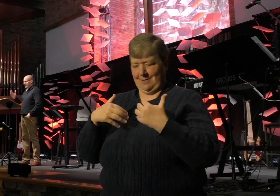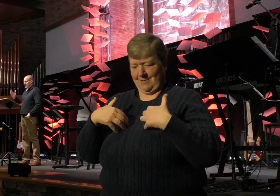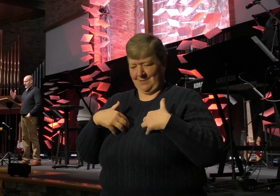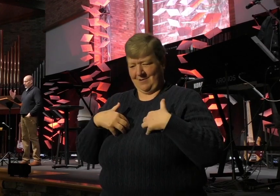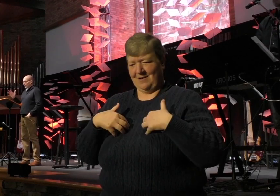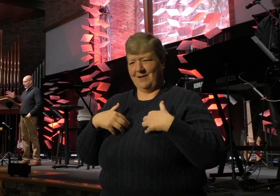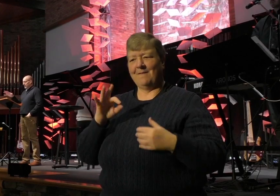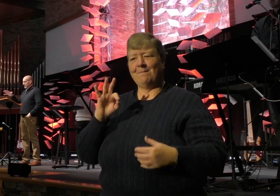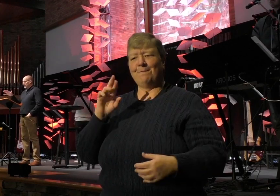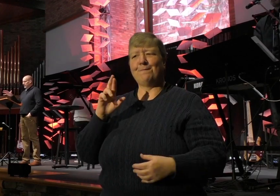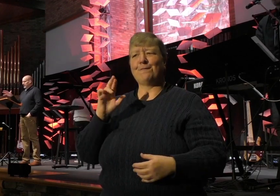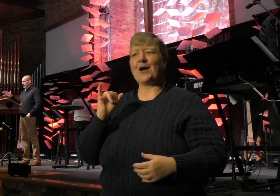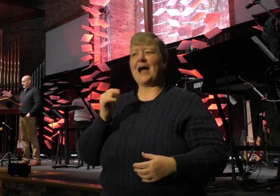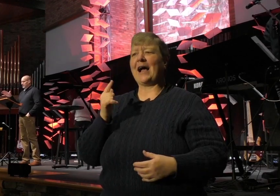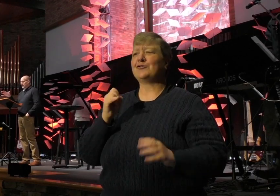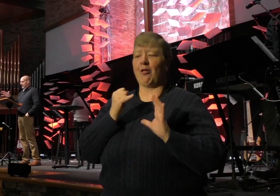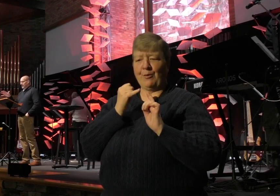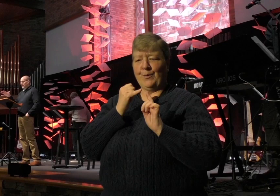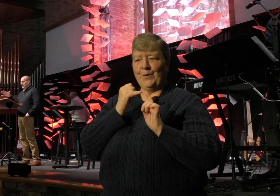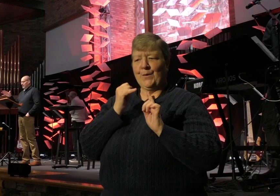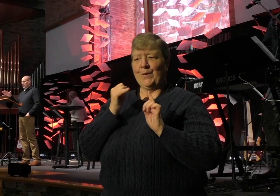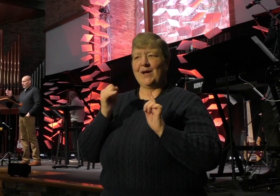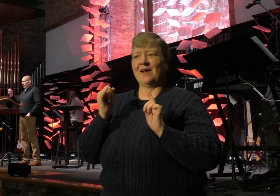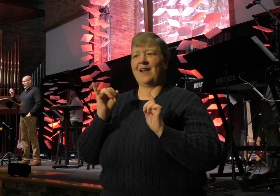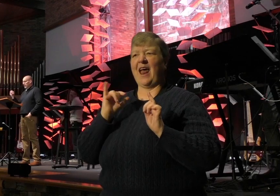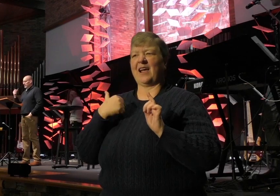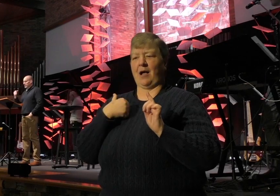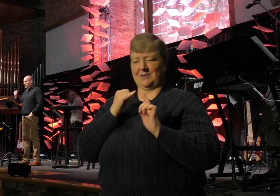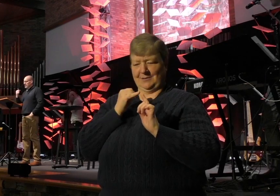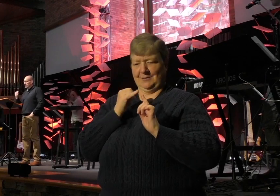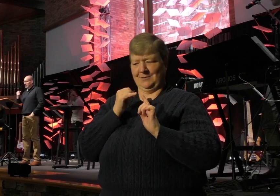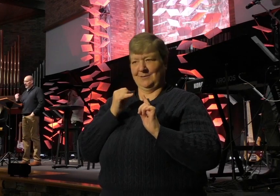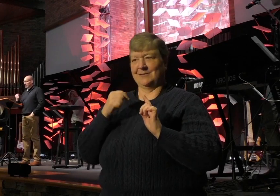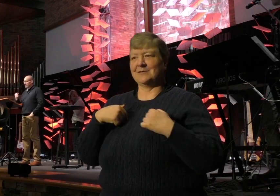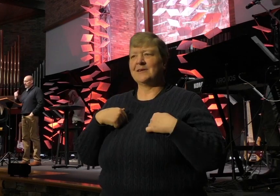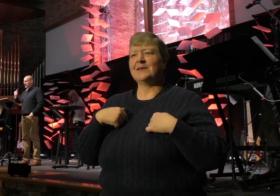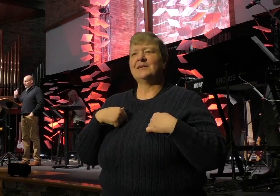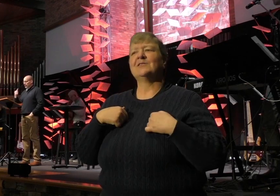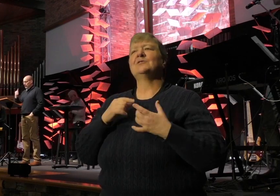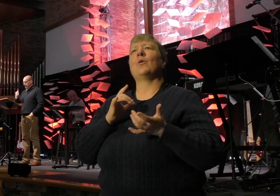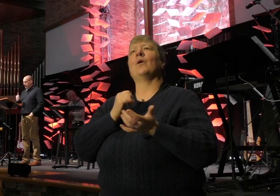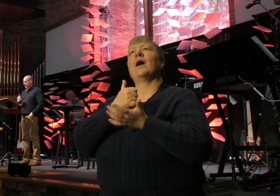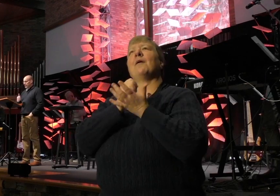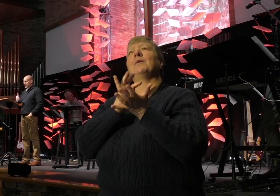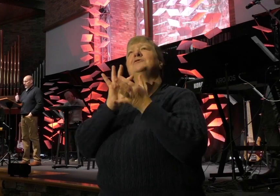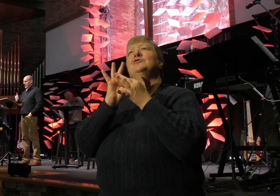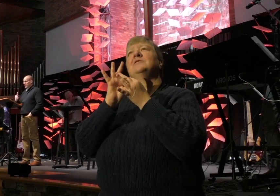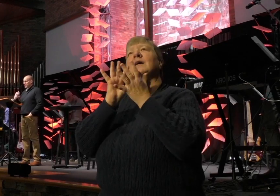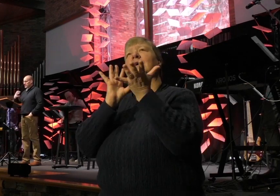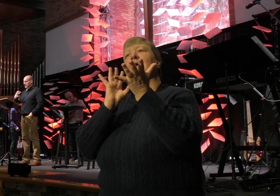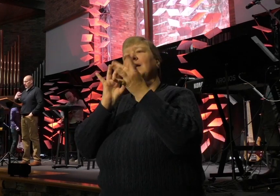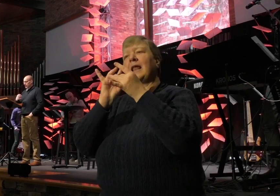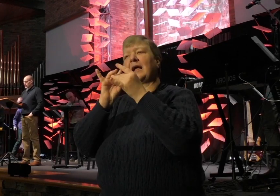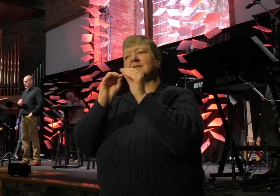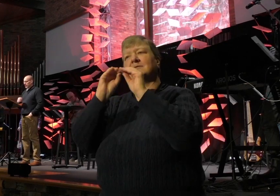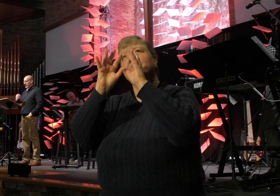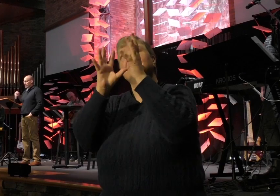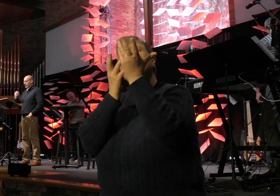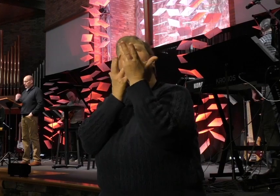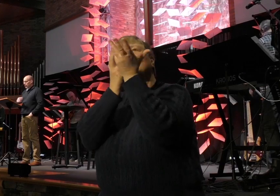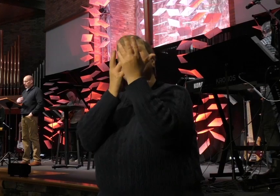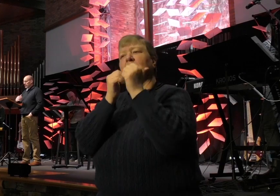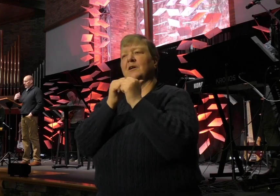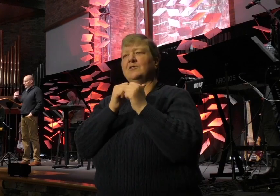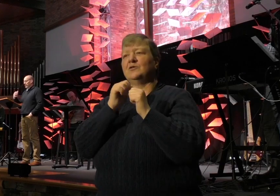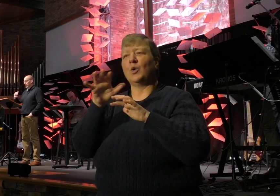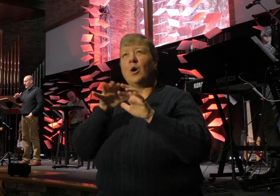fragile filaments like us. So Lord, help us to stay connected to you. Jesus, help us to abide